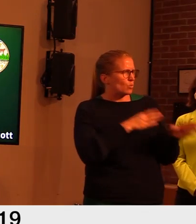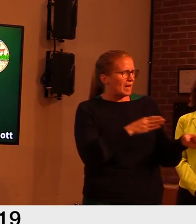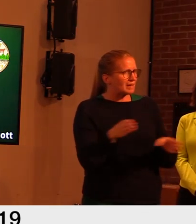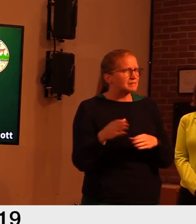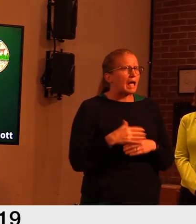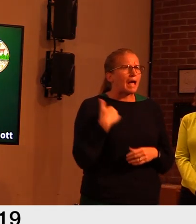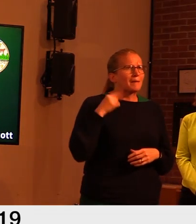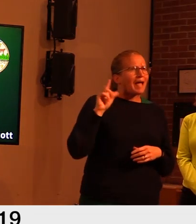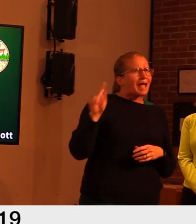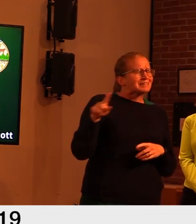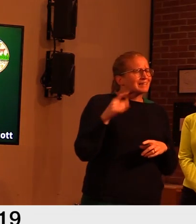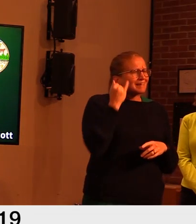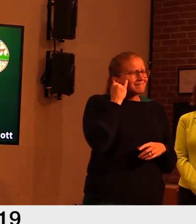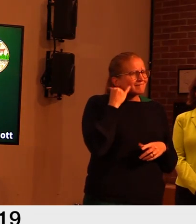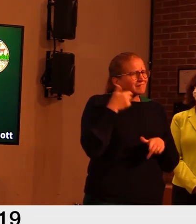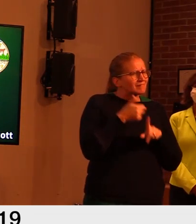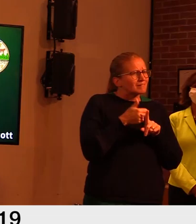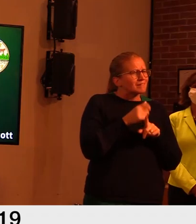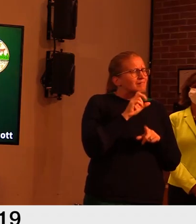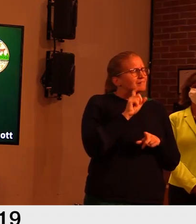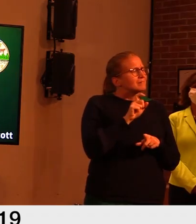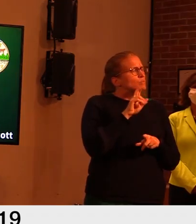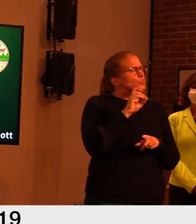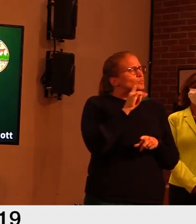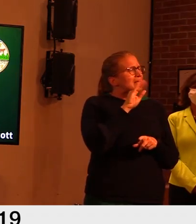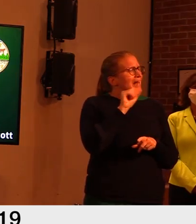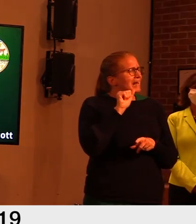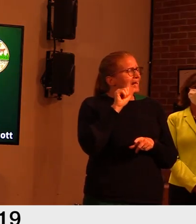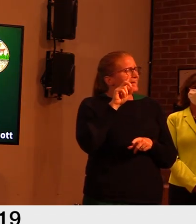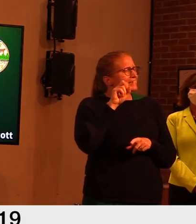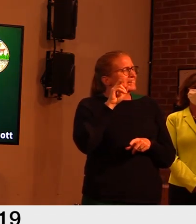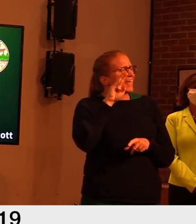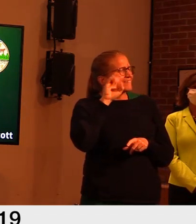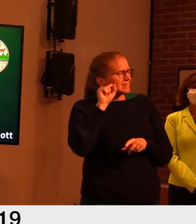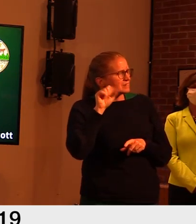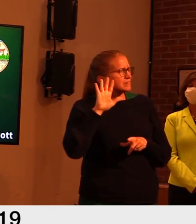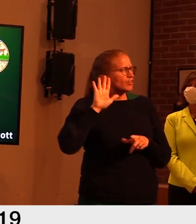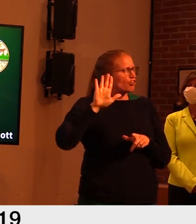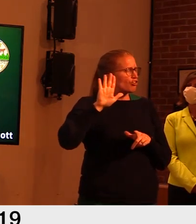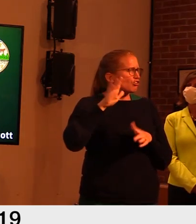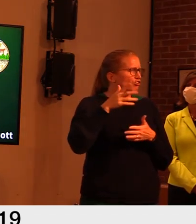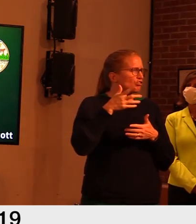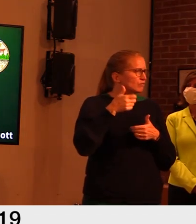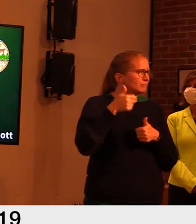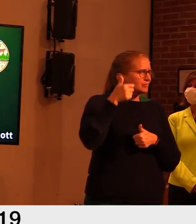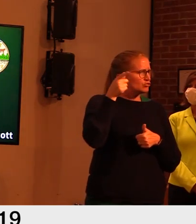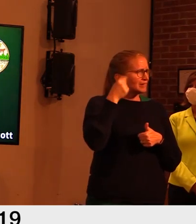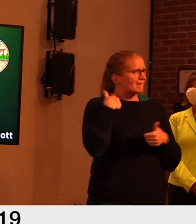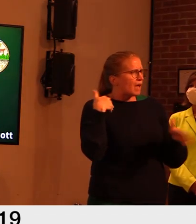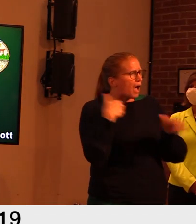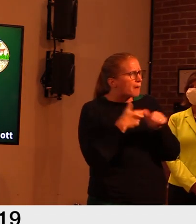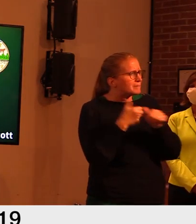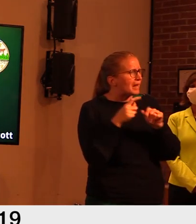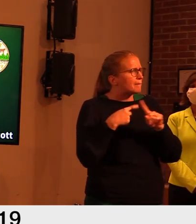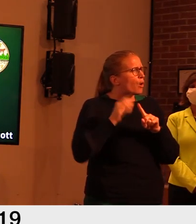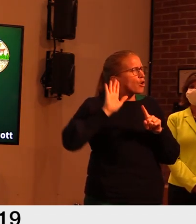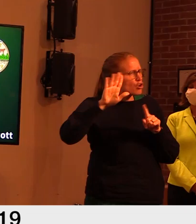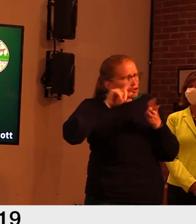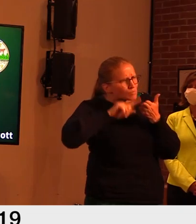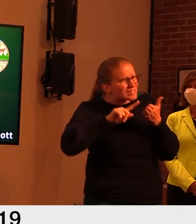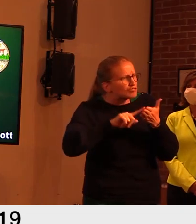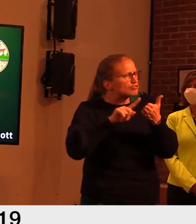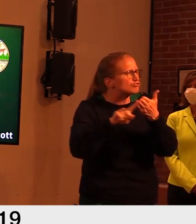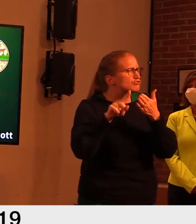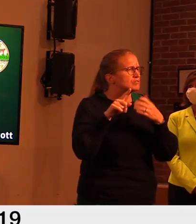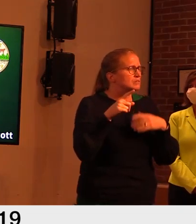Mm-hmm. Mm-hmm. Okay, and then I also just, I was wondering, you know, we're talking about racial equity in a lot of different elements today,